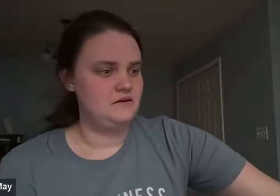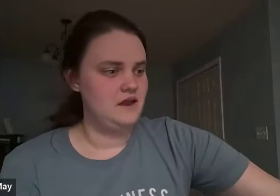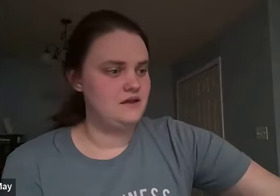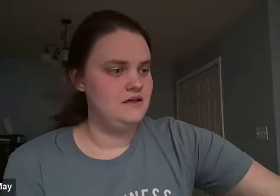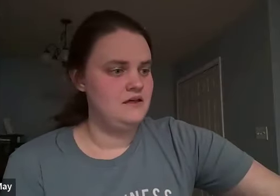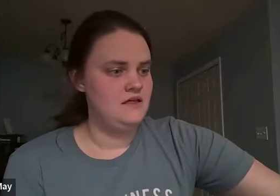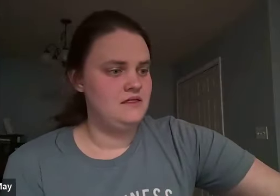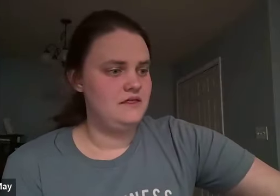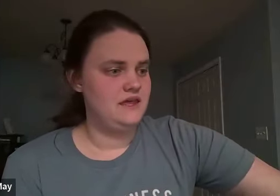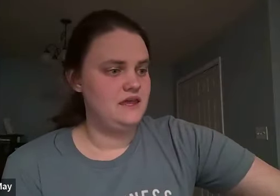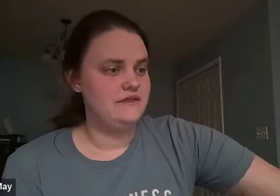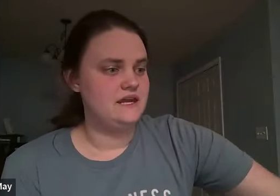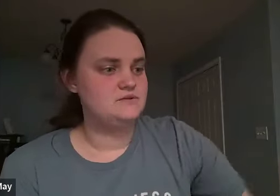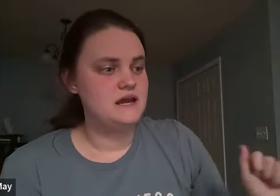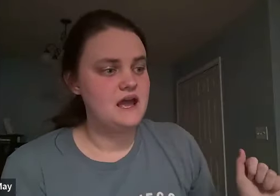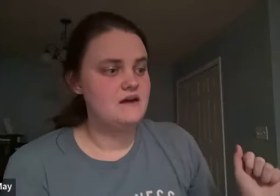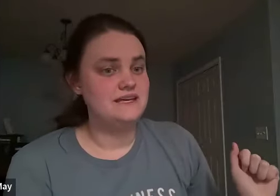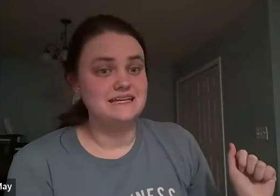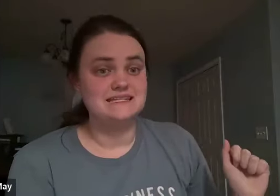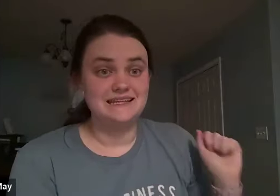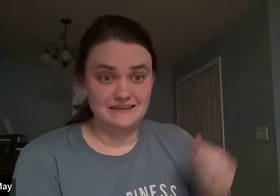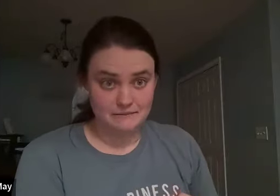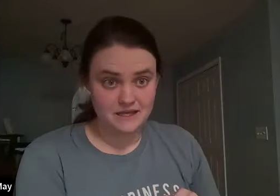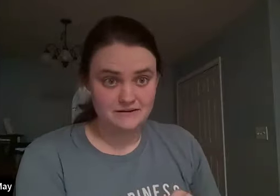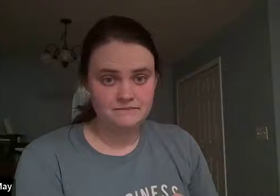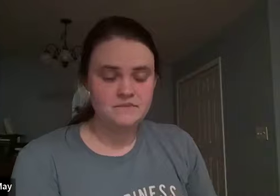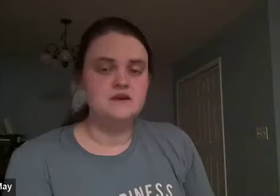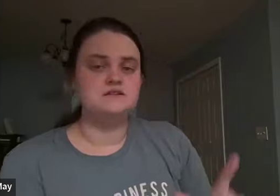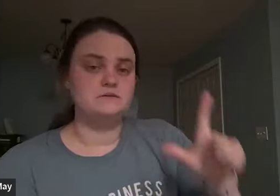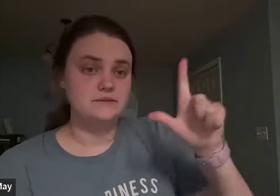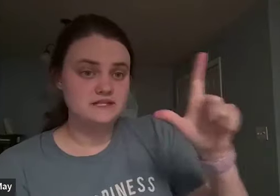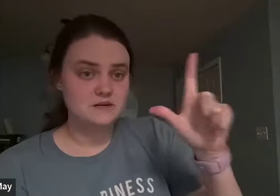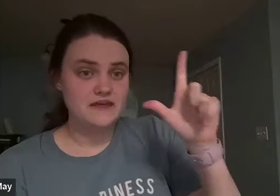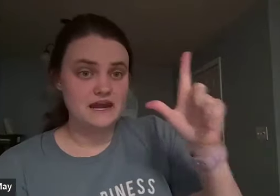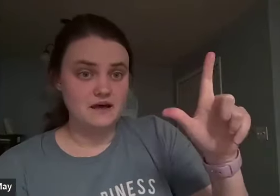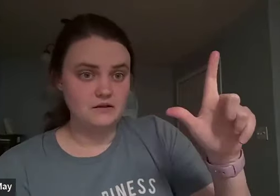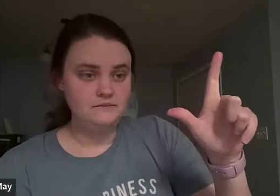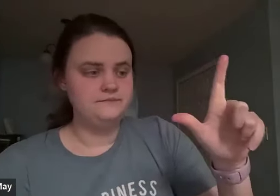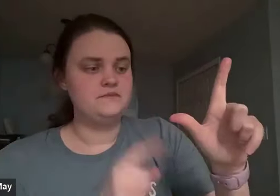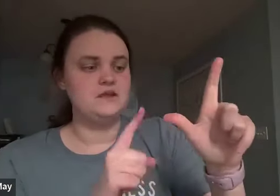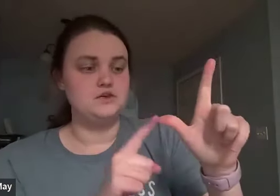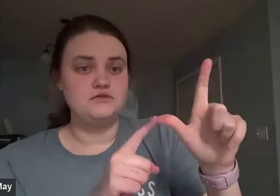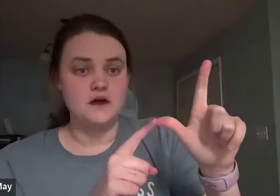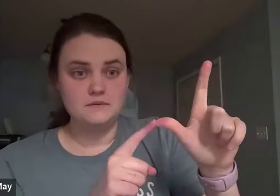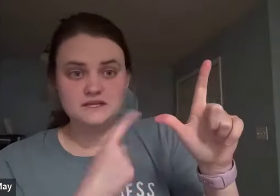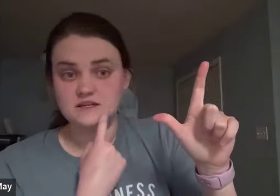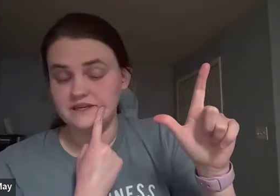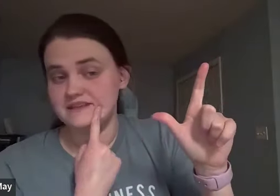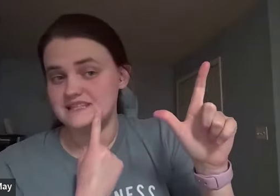Okay. Then the next one I have is lemon. So lemon's going to be that L. Your thumb is going to be in the same